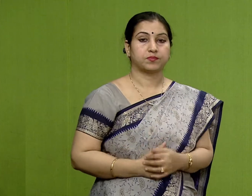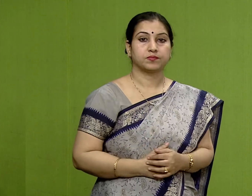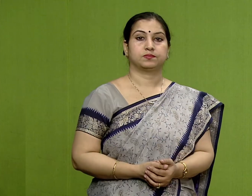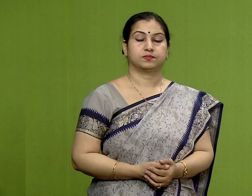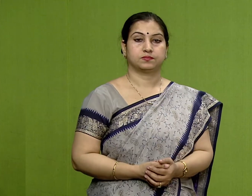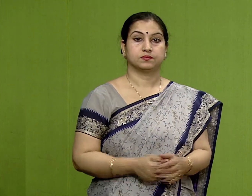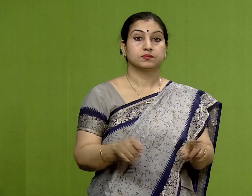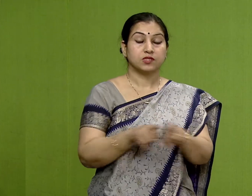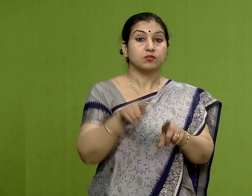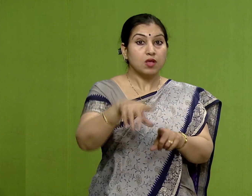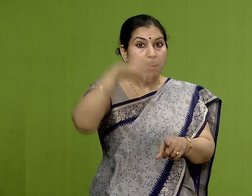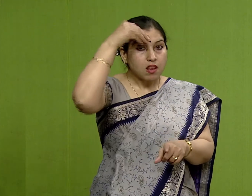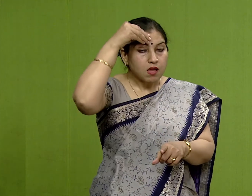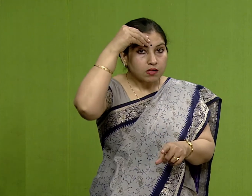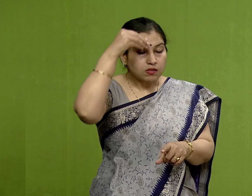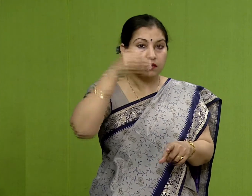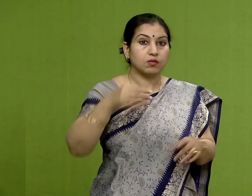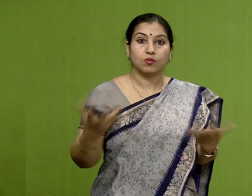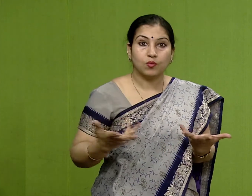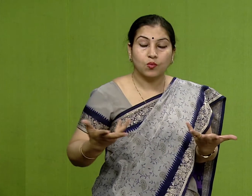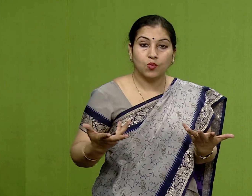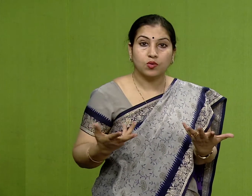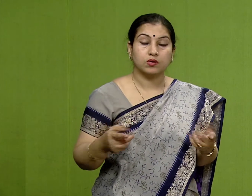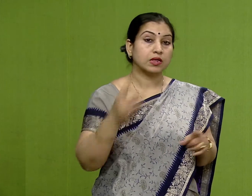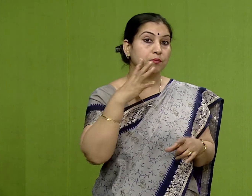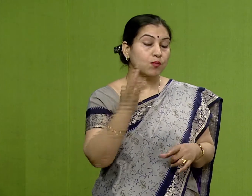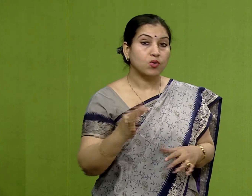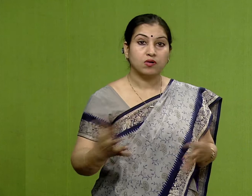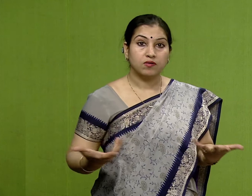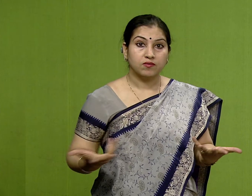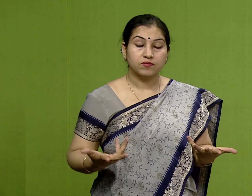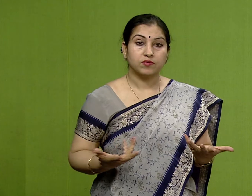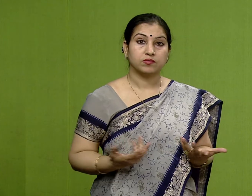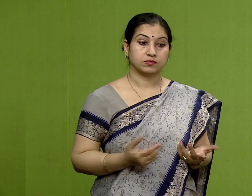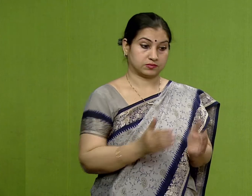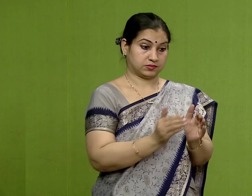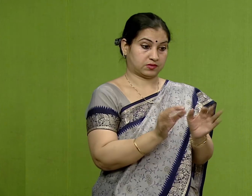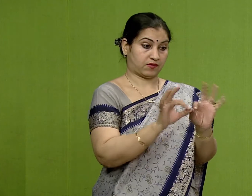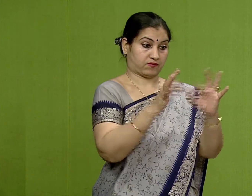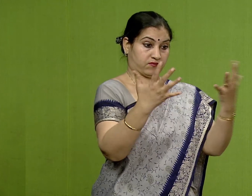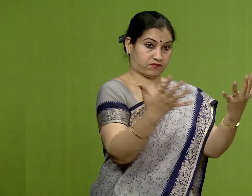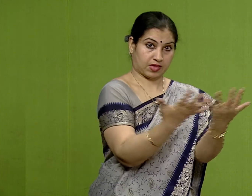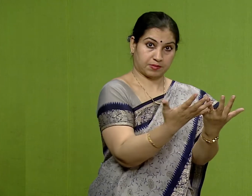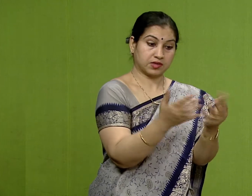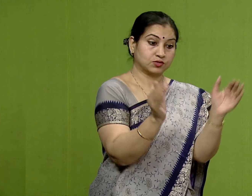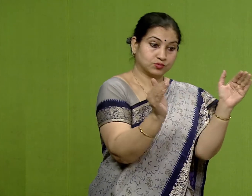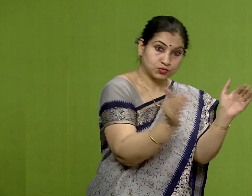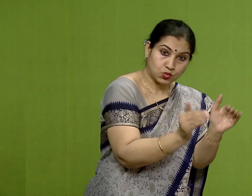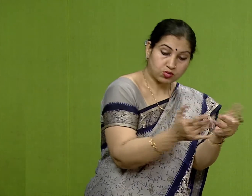You have also understood the importance of size of the family and